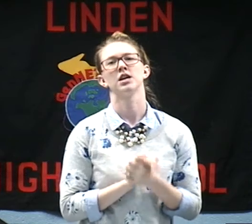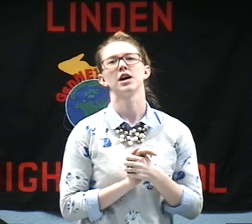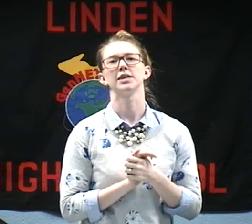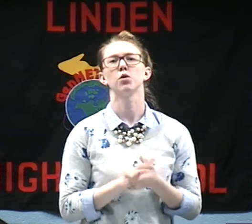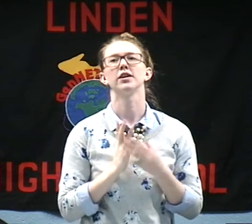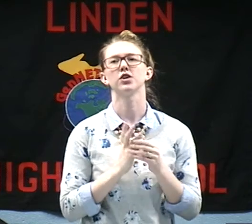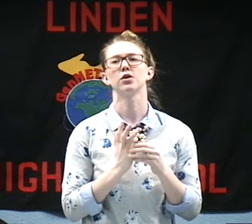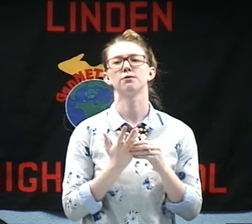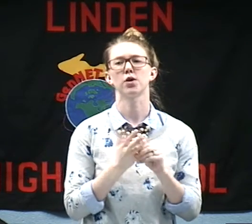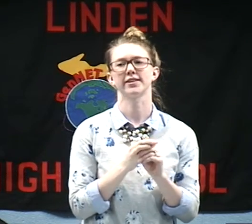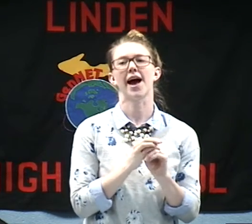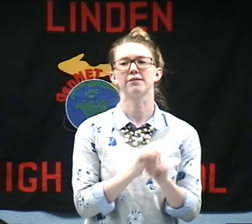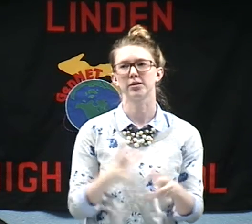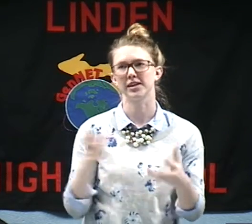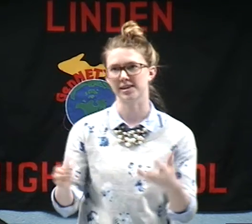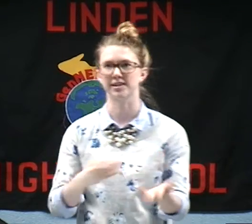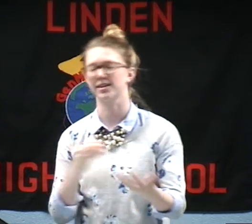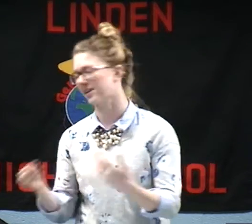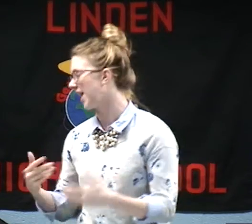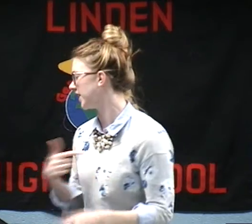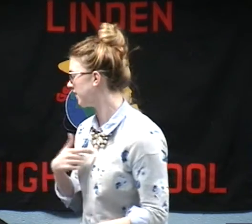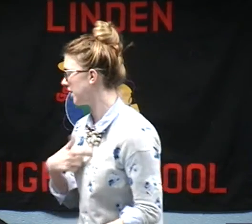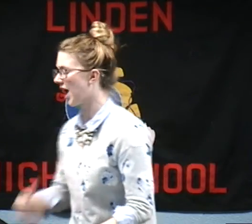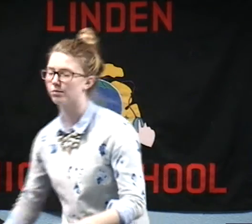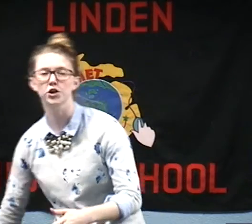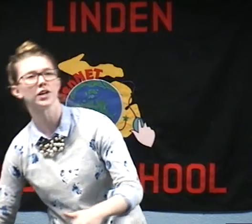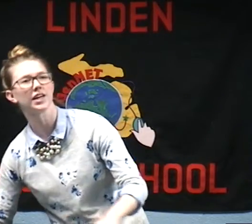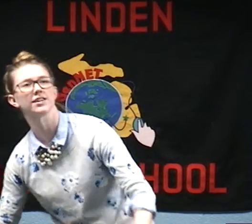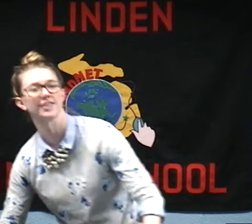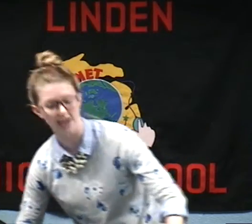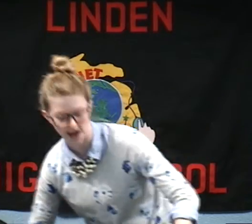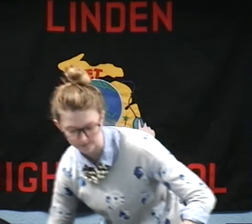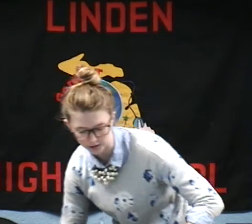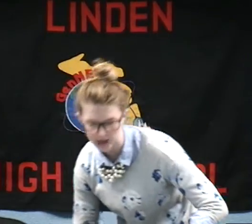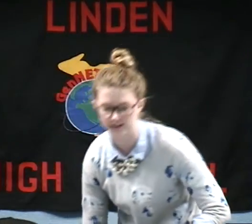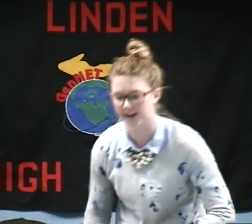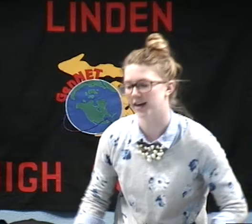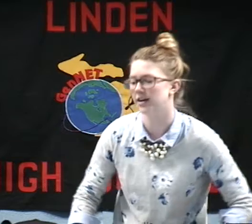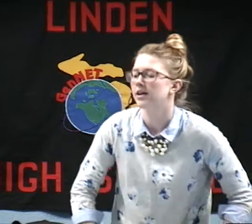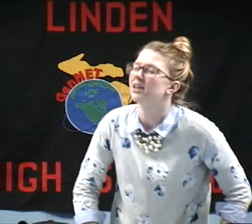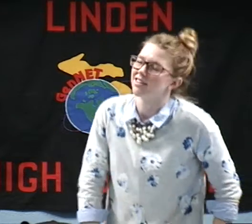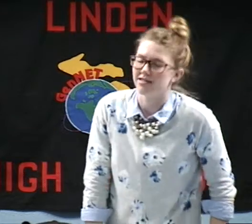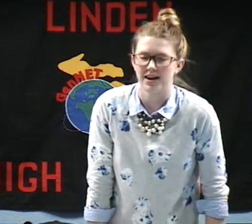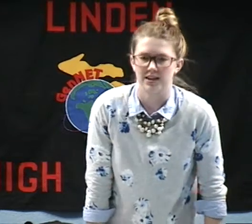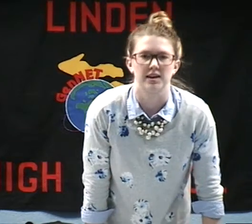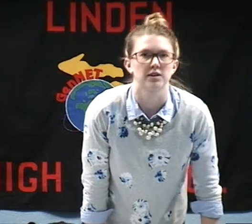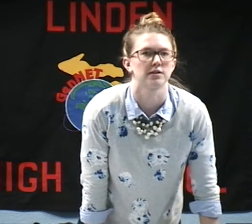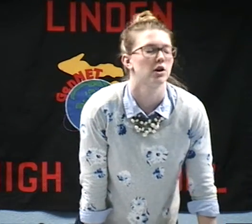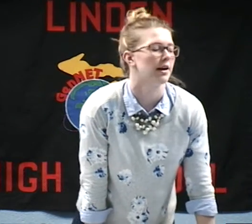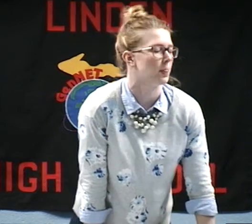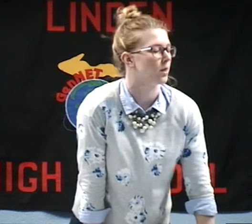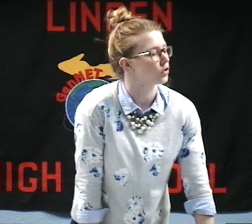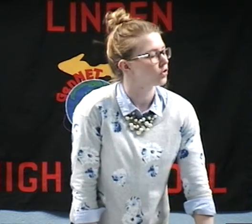It's more so to force everybody to sign and give me an opportunity to see everybody sign than anything else. All right.